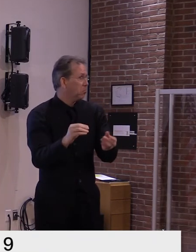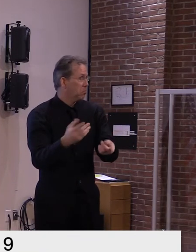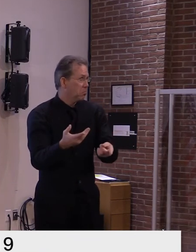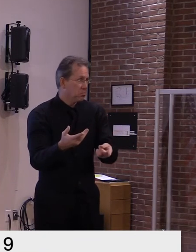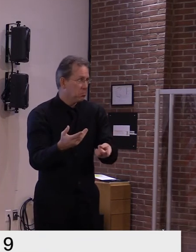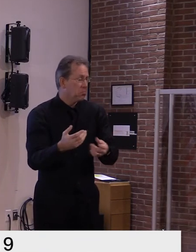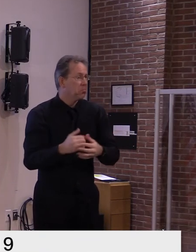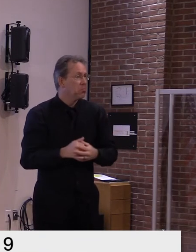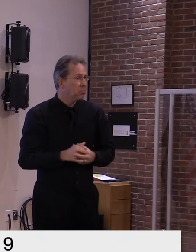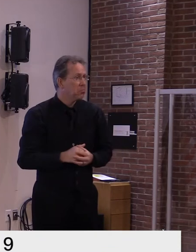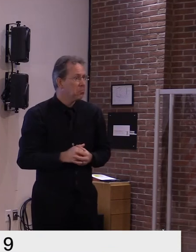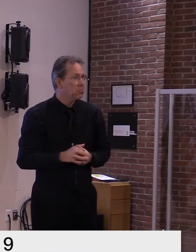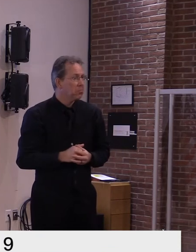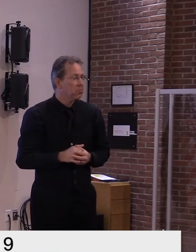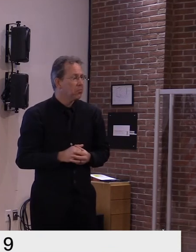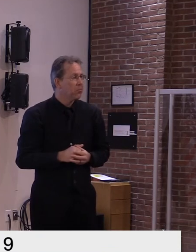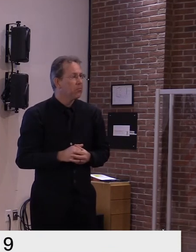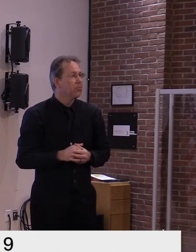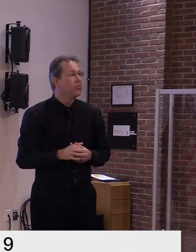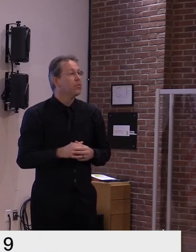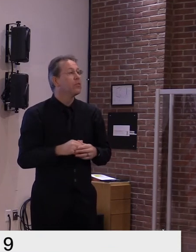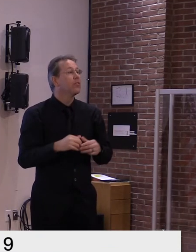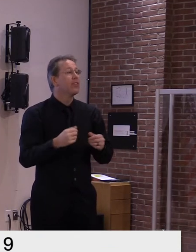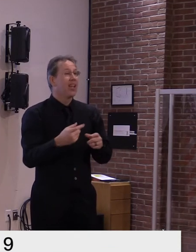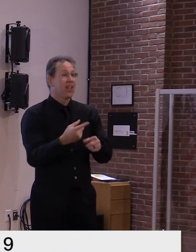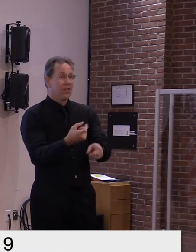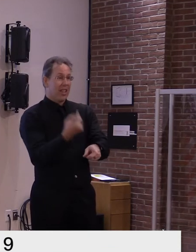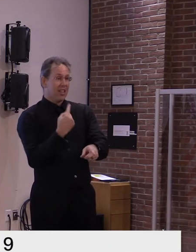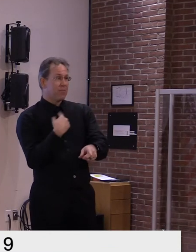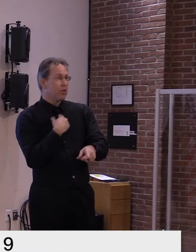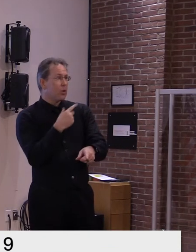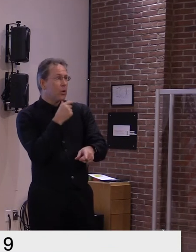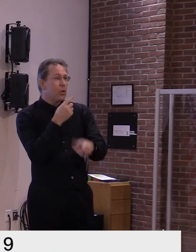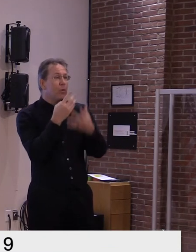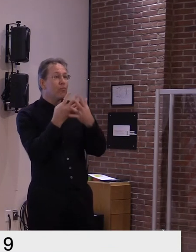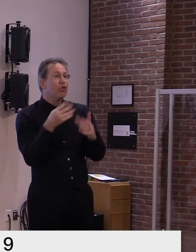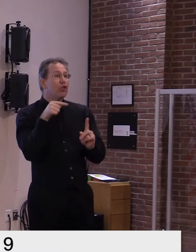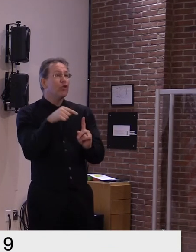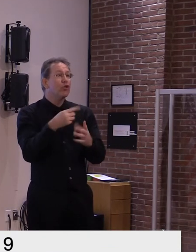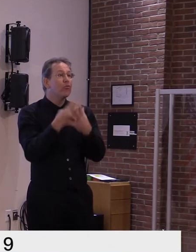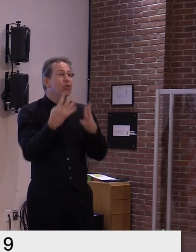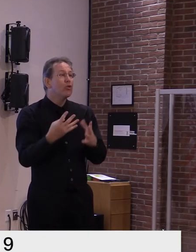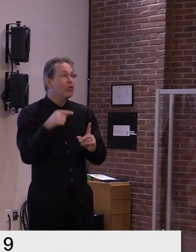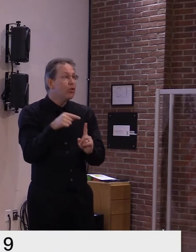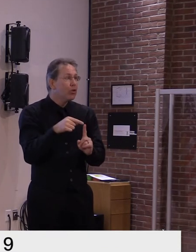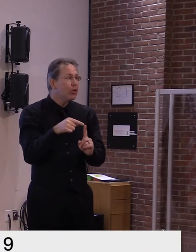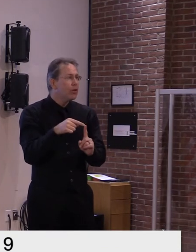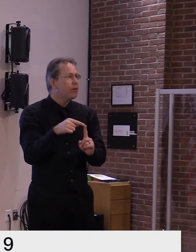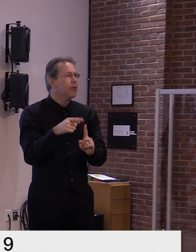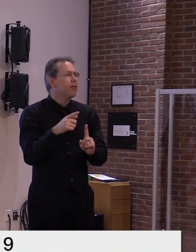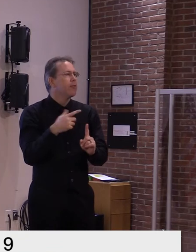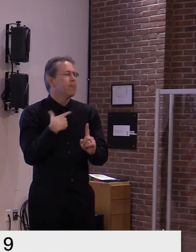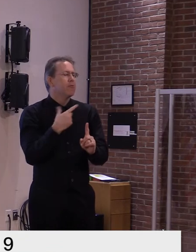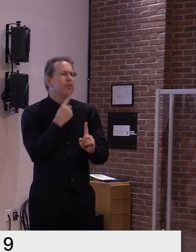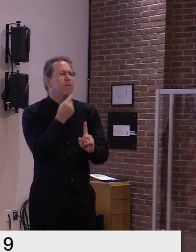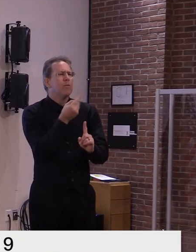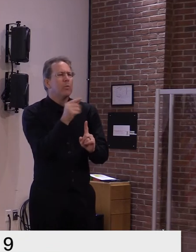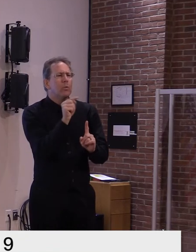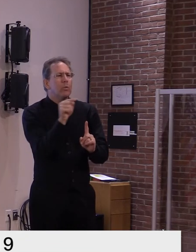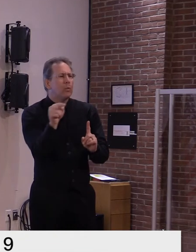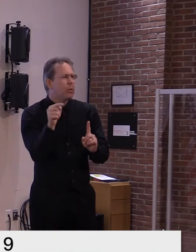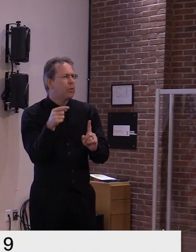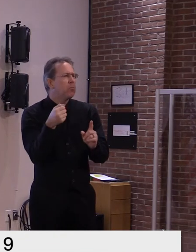And then in terms of incarcerated individuals, like I said, it's very few, and